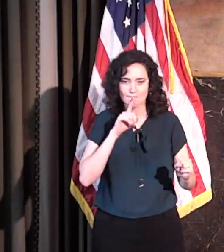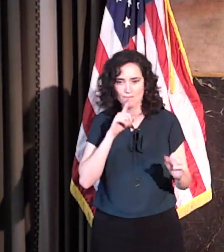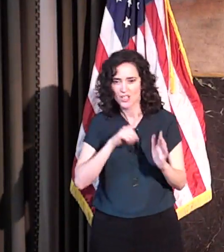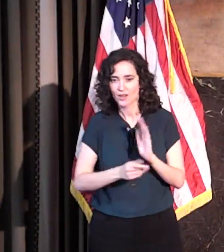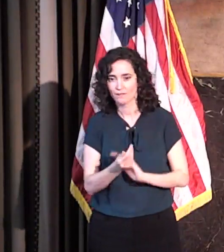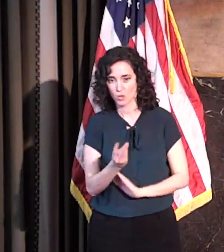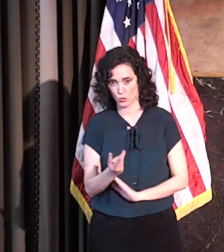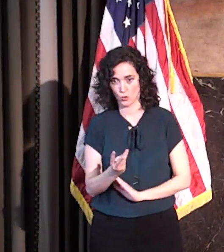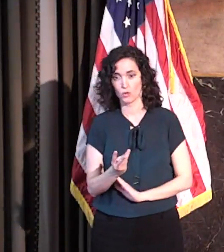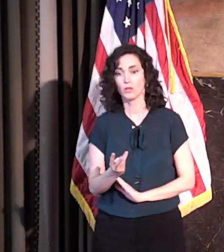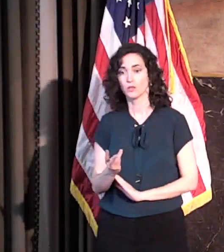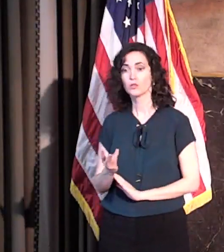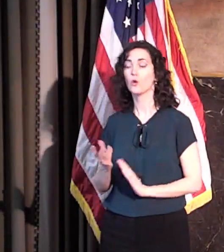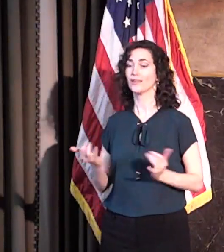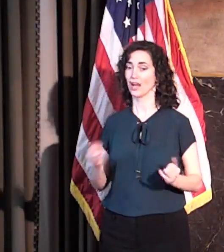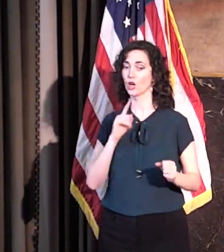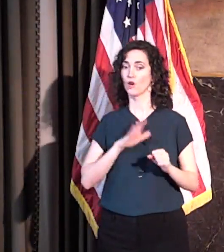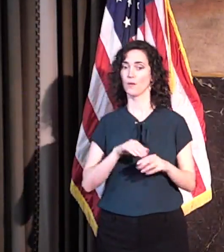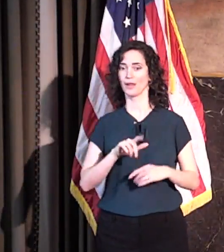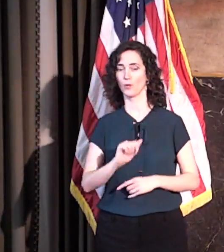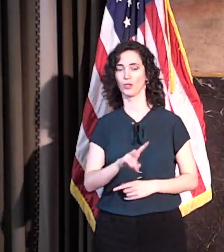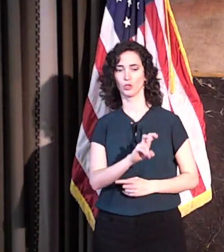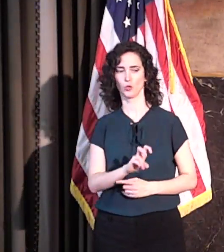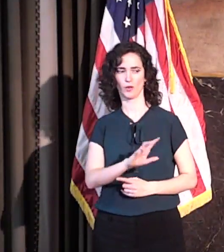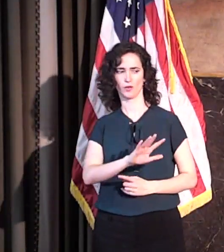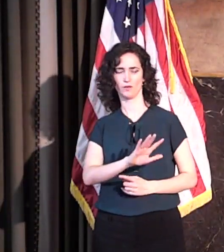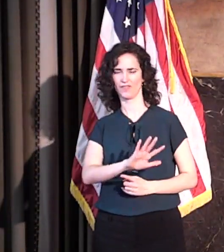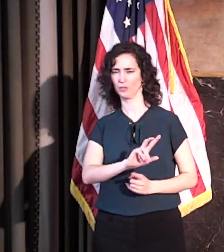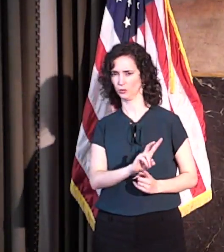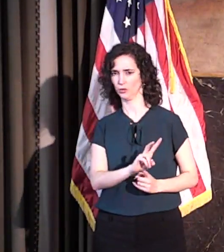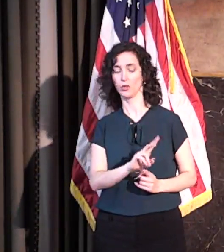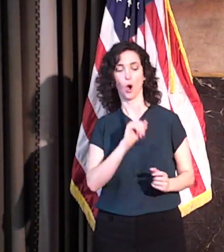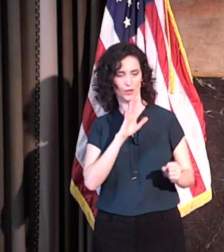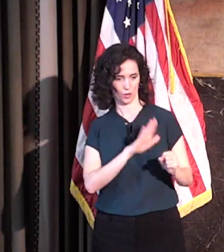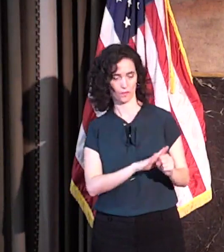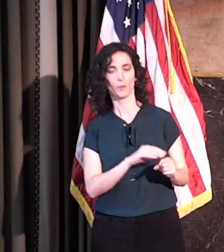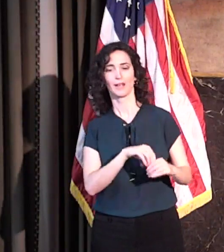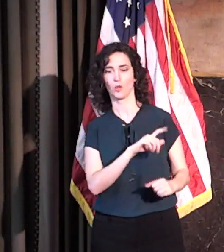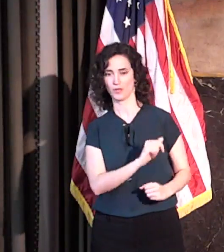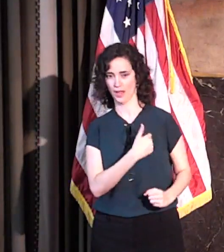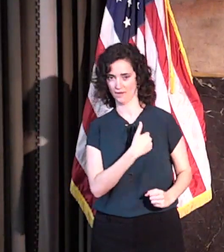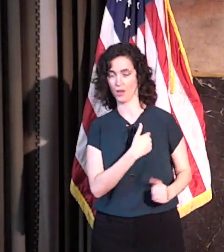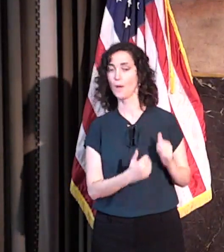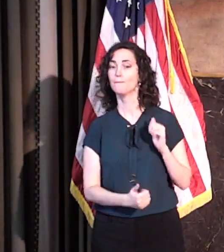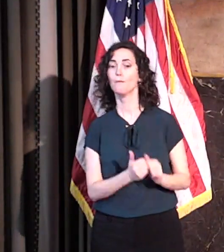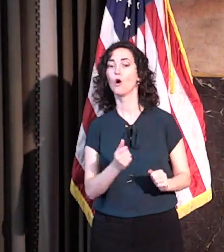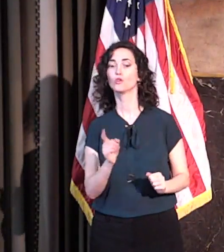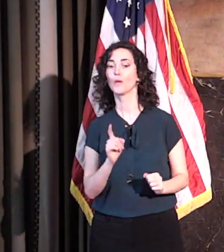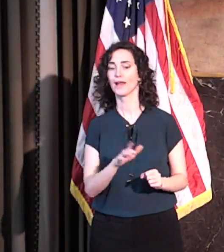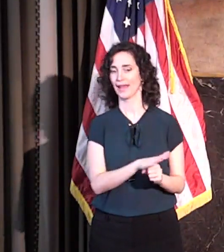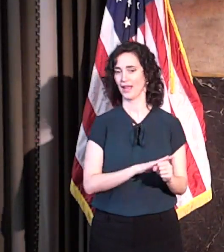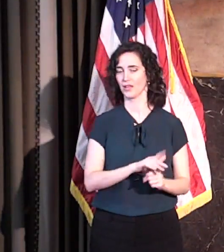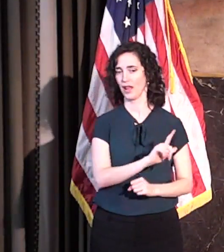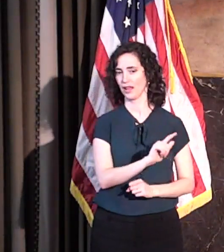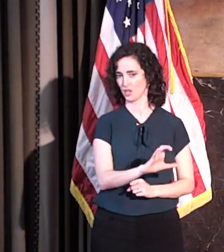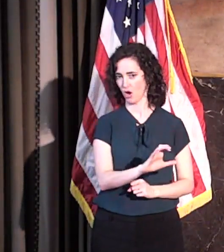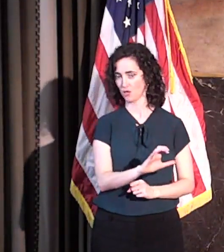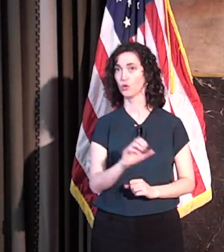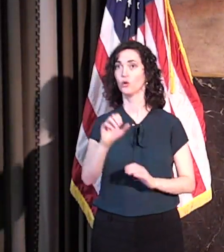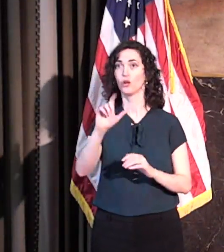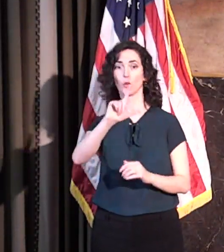the variant in Louisiana. The majority of those, although not all of them, are coming from the Lake Charles area, the southwest corner of